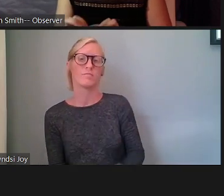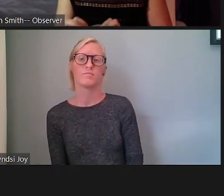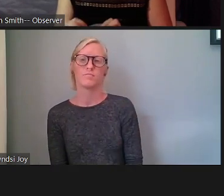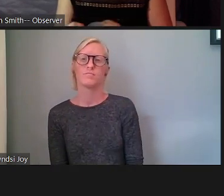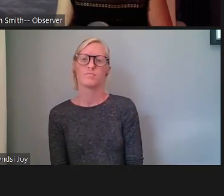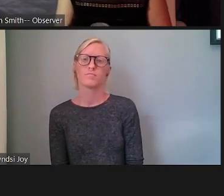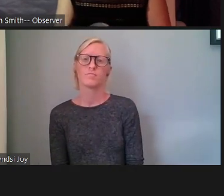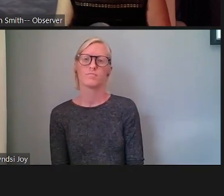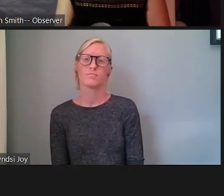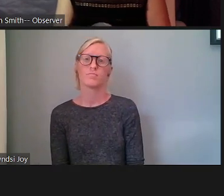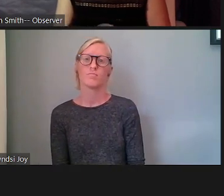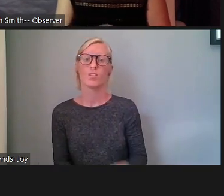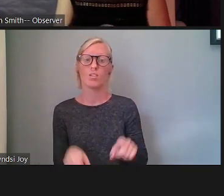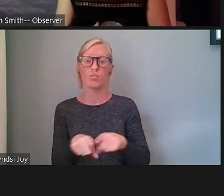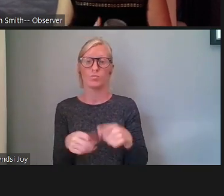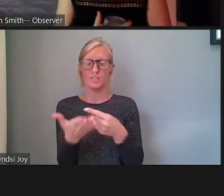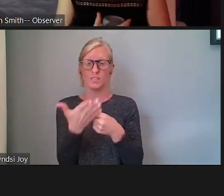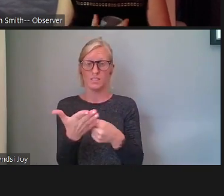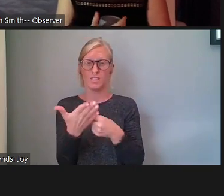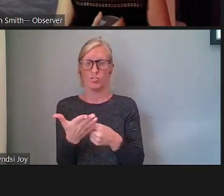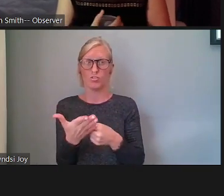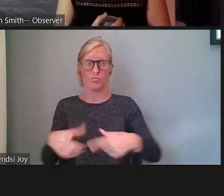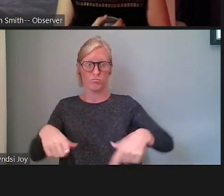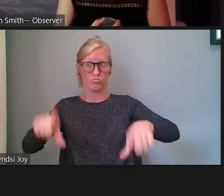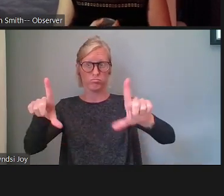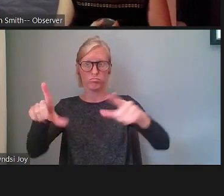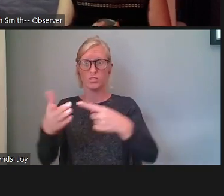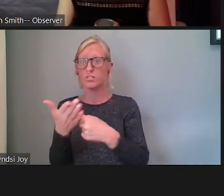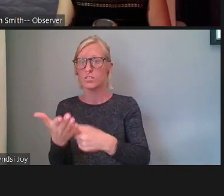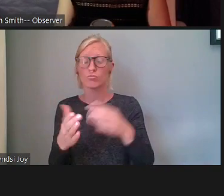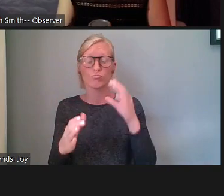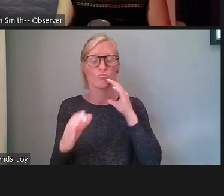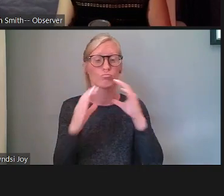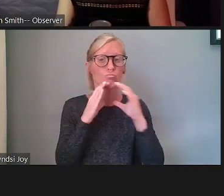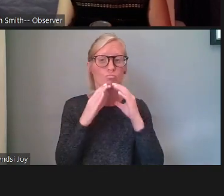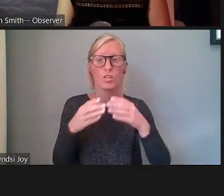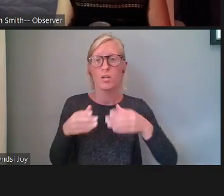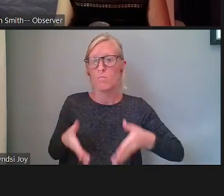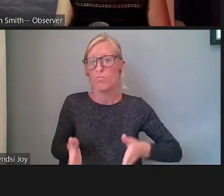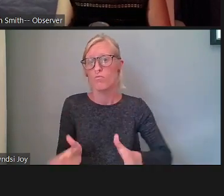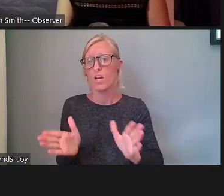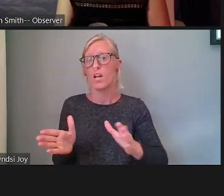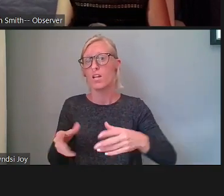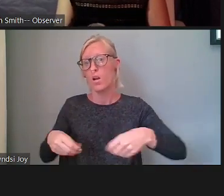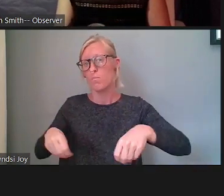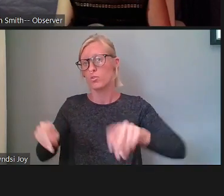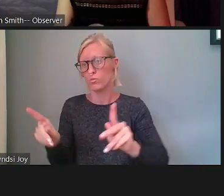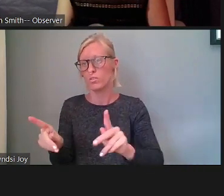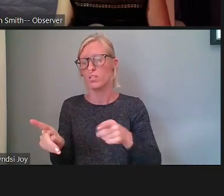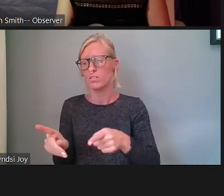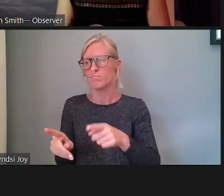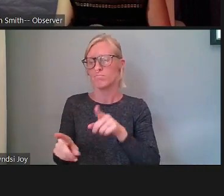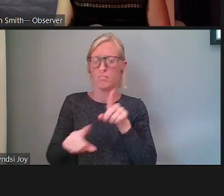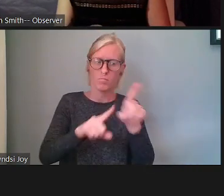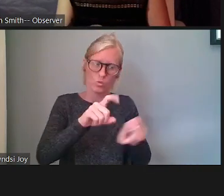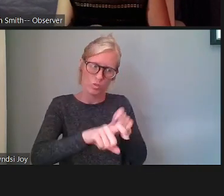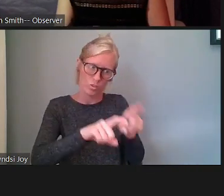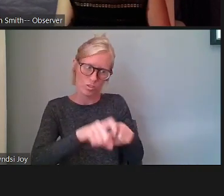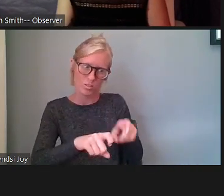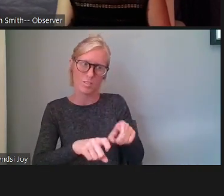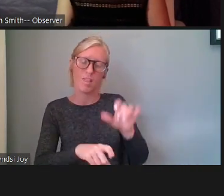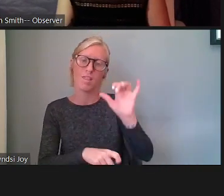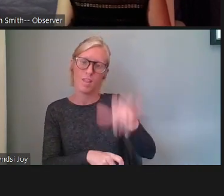forums to have conversations, provide an opportunity for employees to ask questions can also be something